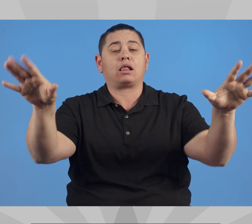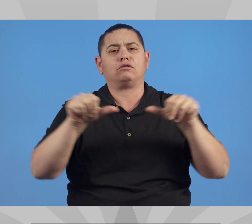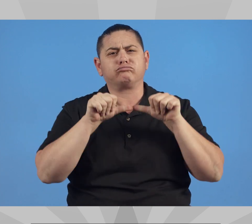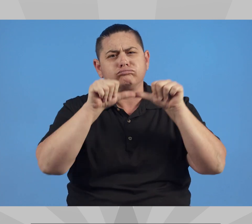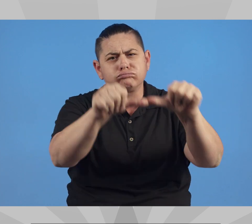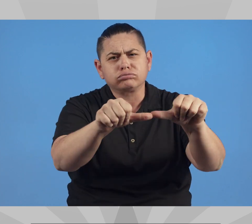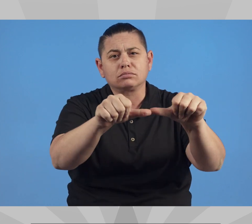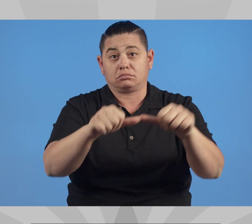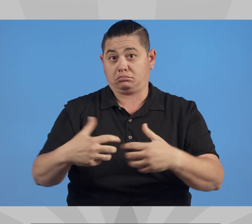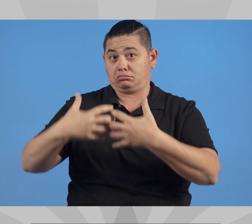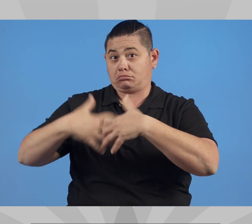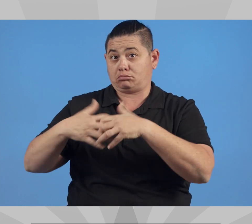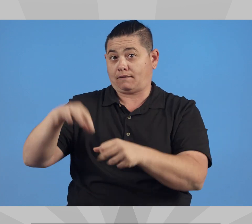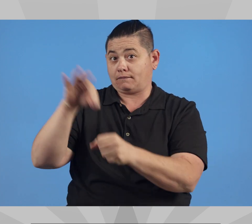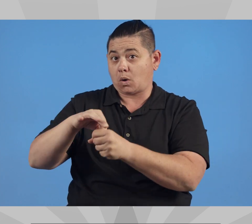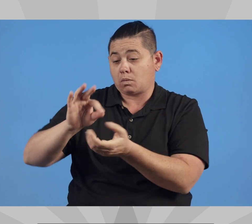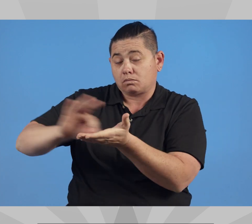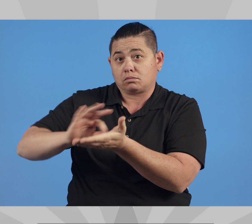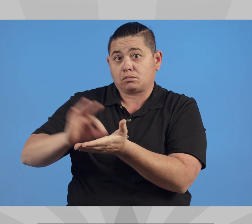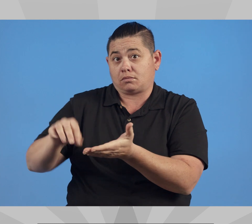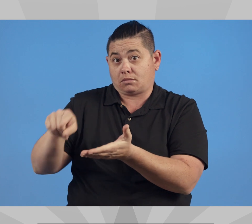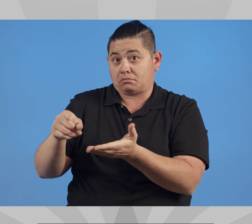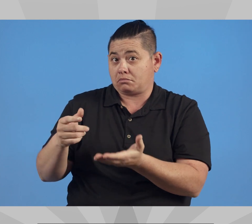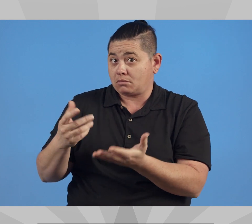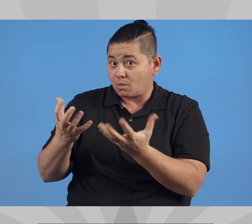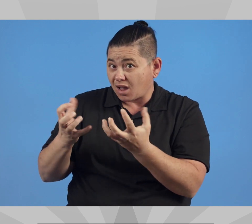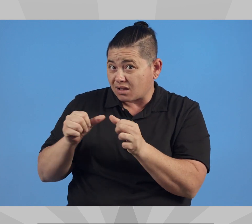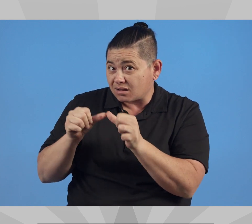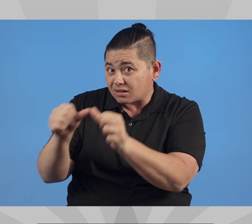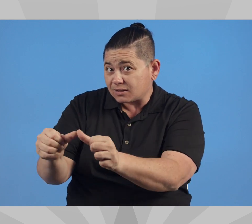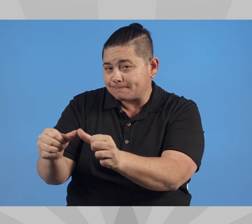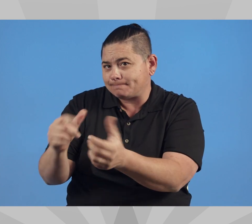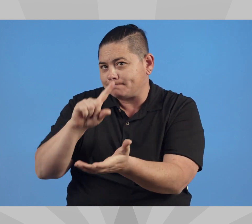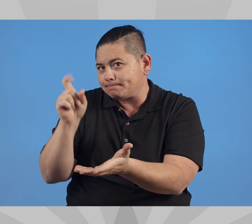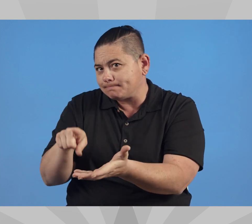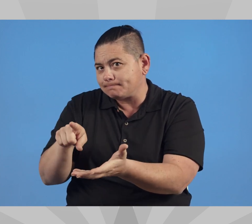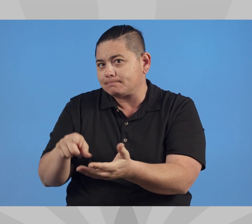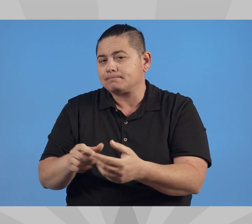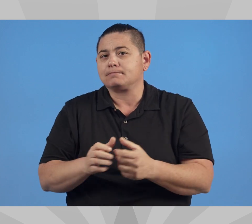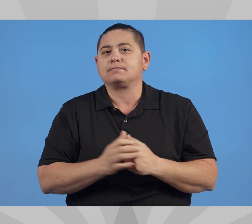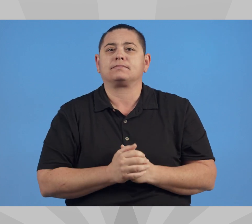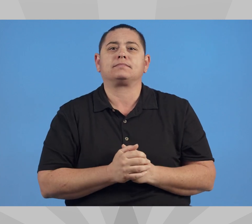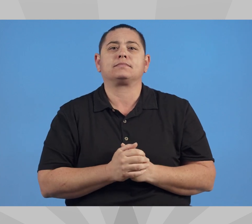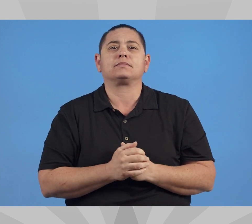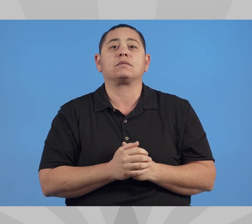Continue early and mail-in voting. Continue using vote tabulators.